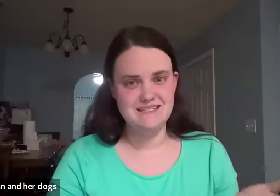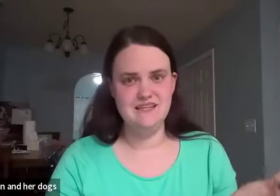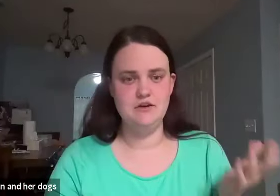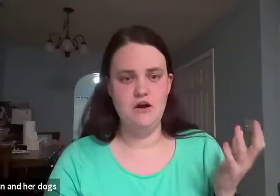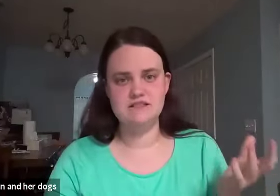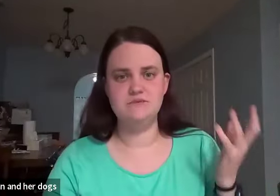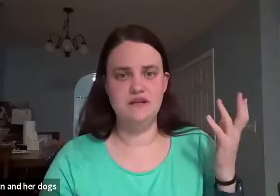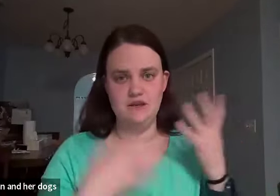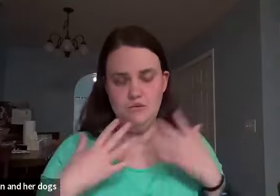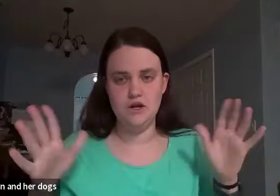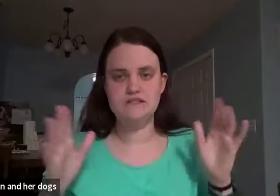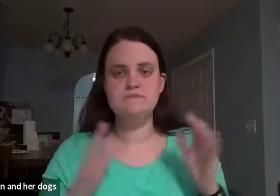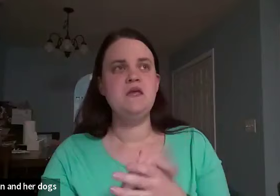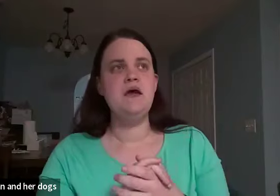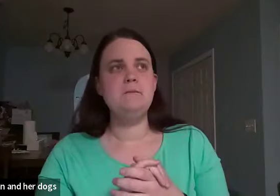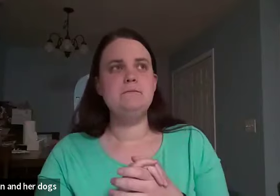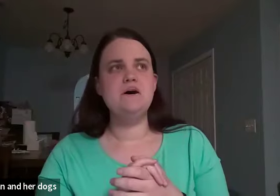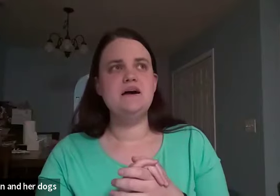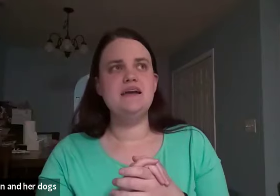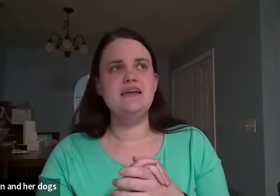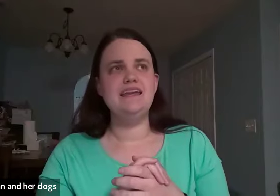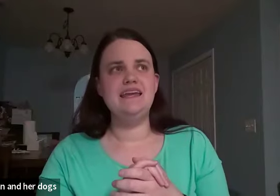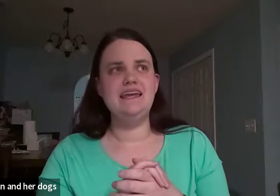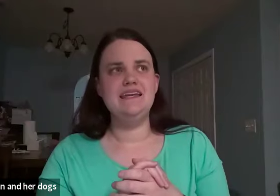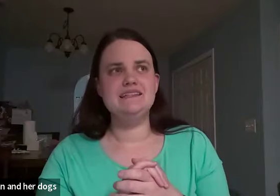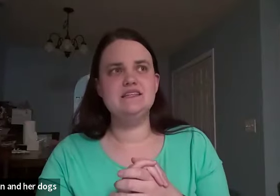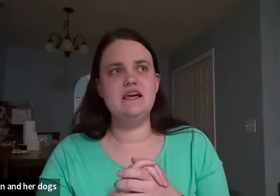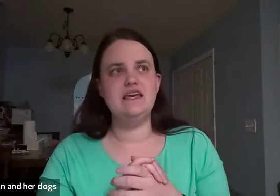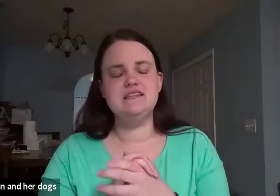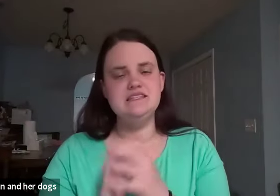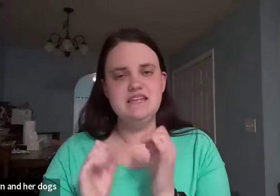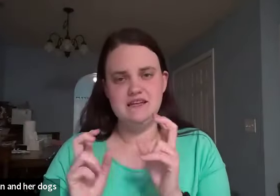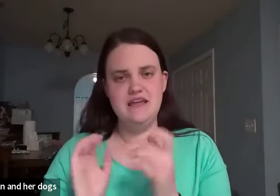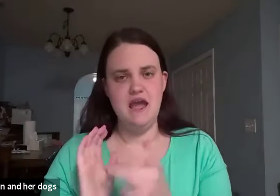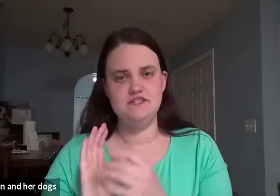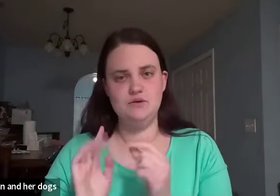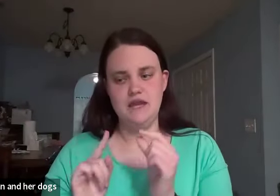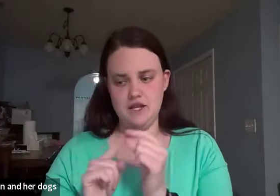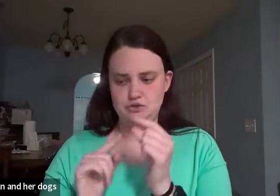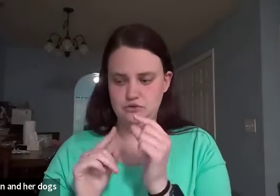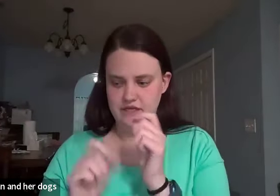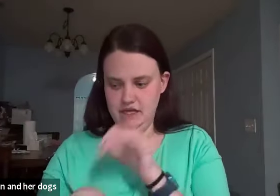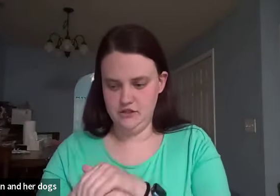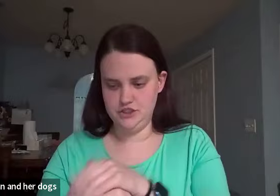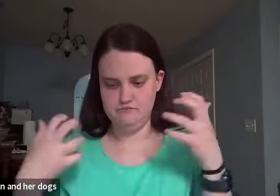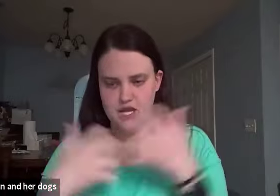success, like awesome, like it worked. But it's like it doesn't technically have its own like actual English